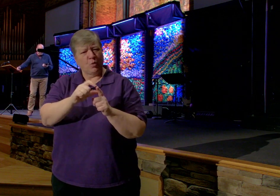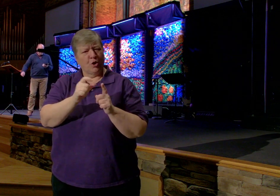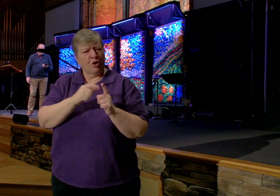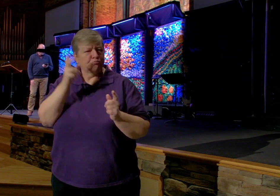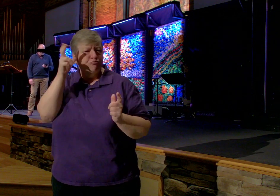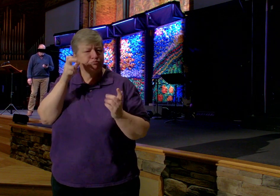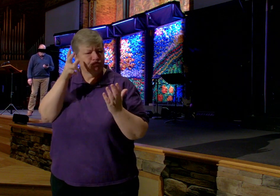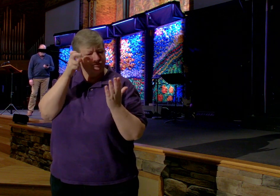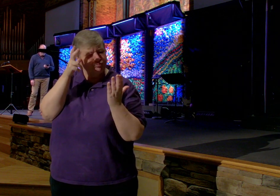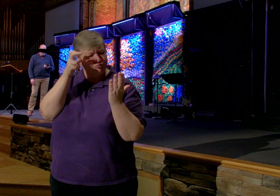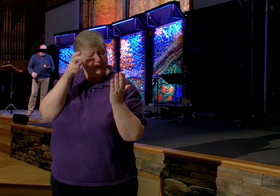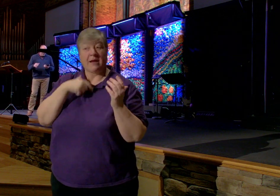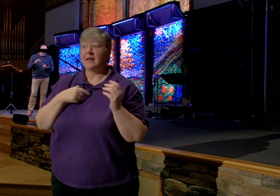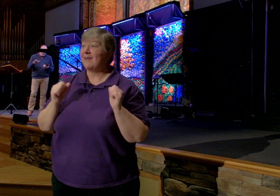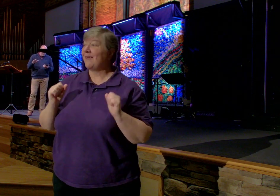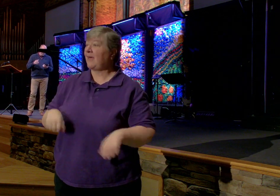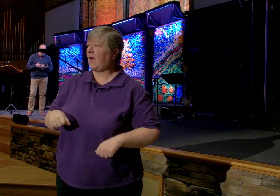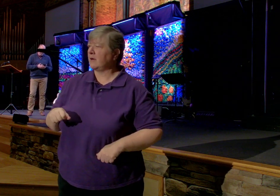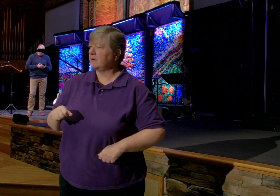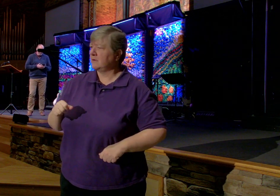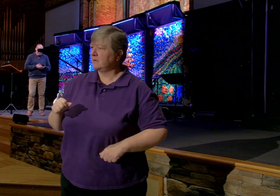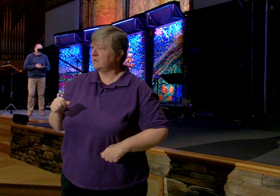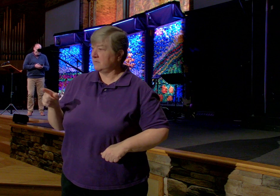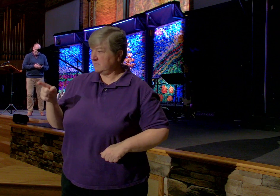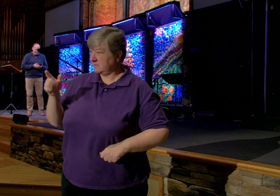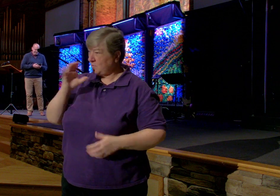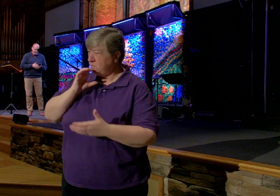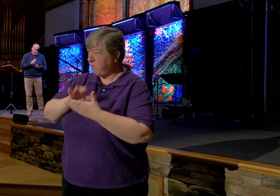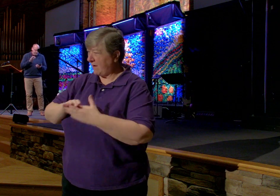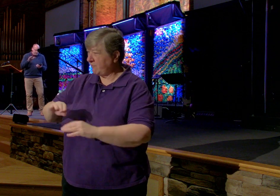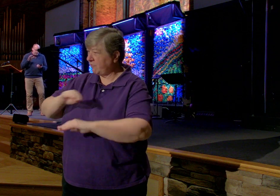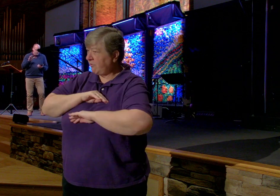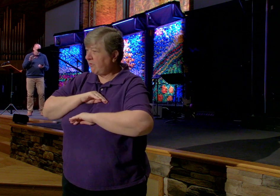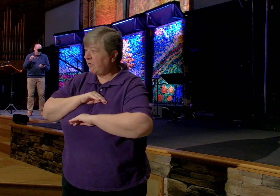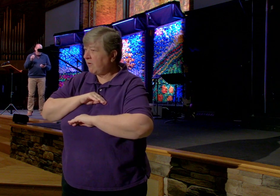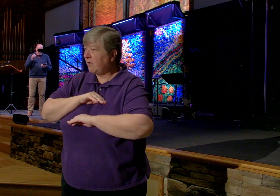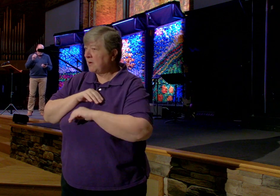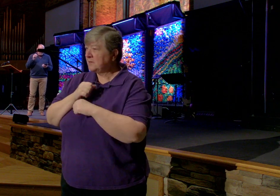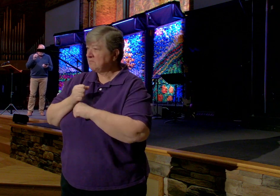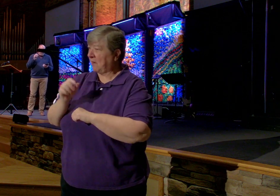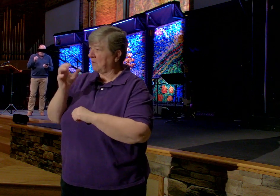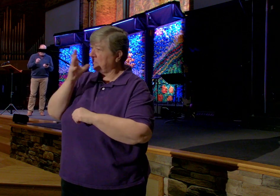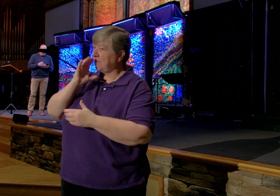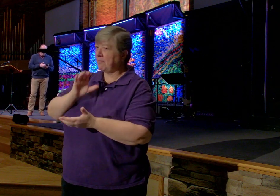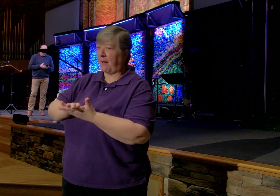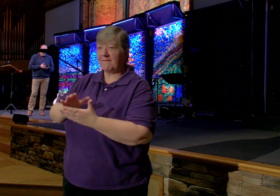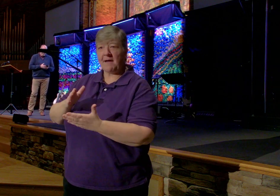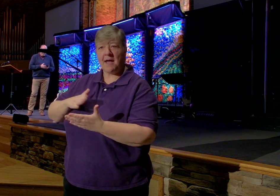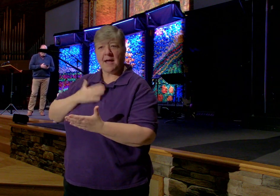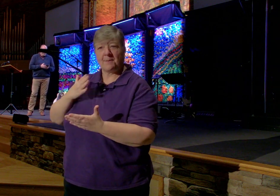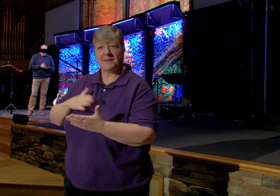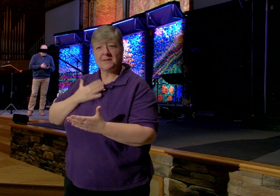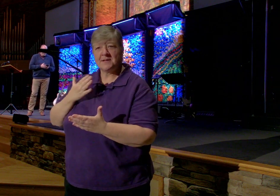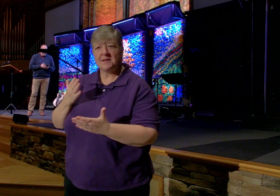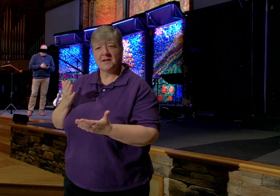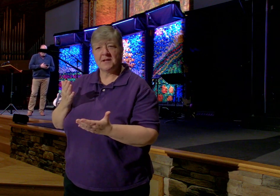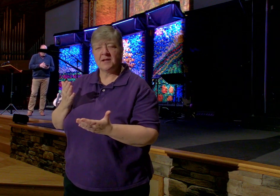And he can. Do you think that satisfies her? Do you think that makes her